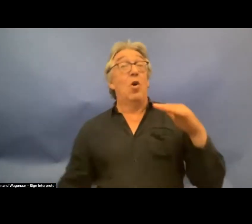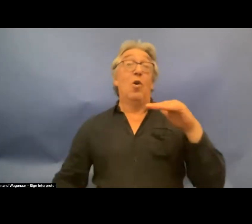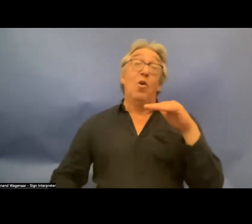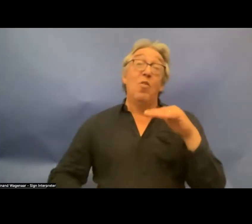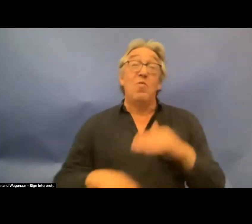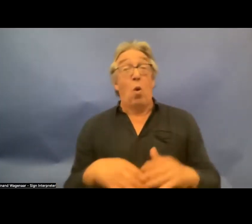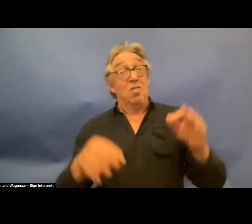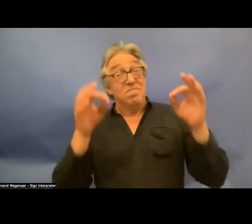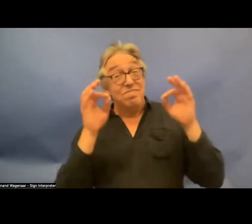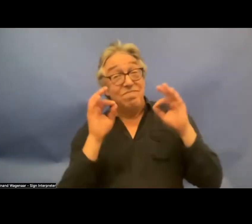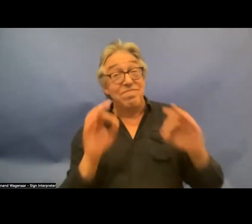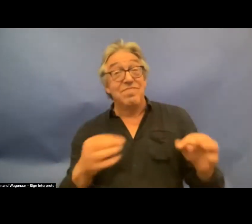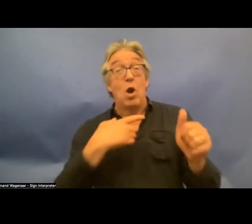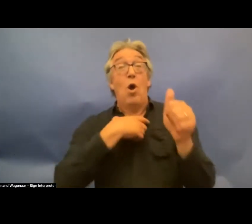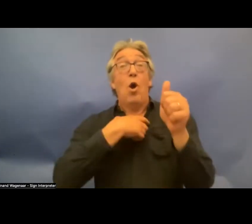5,